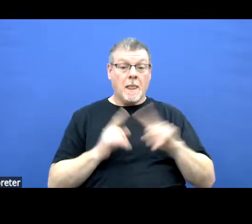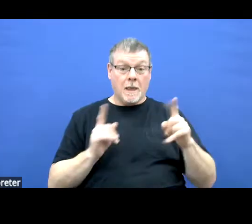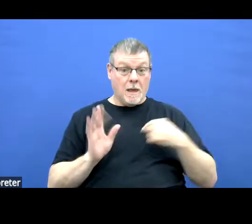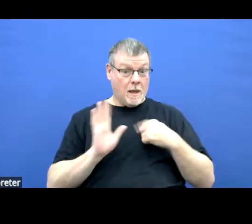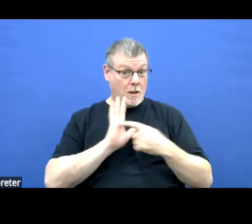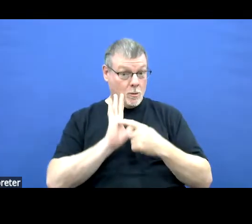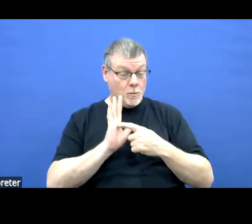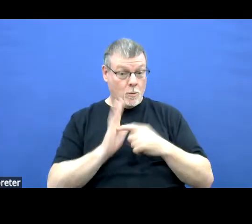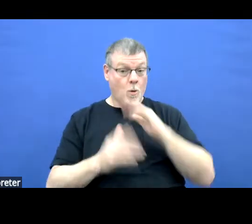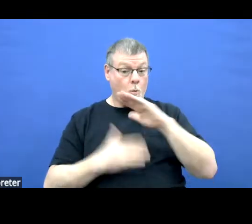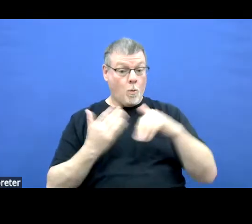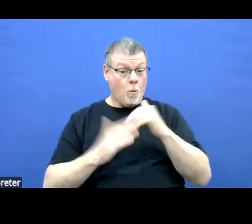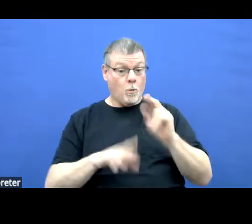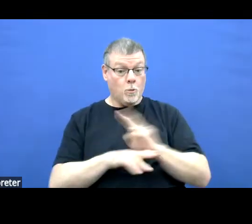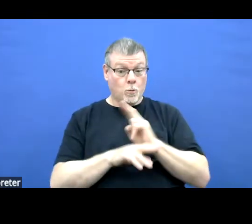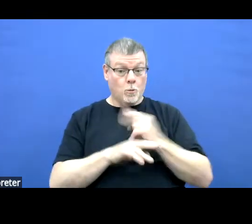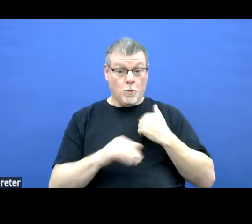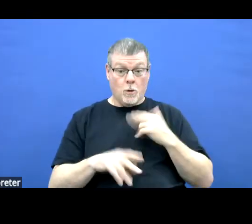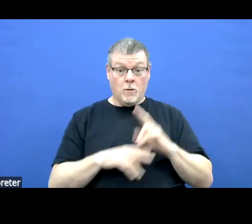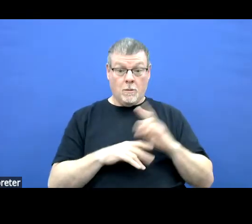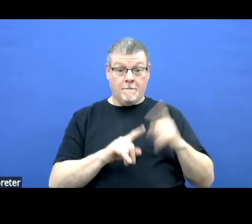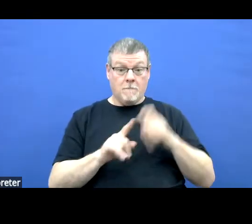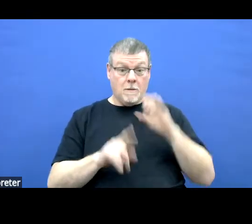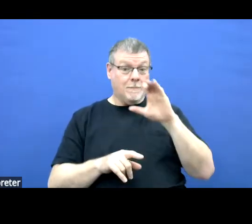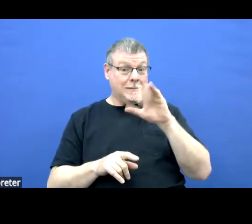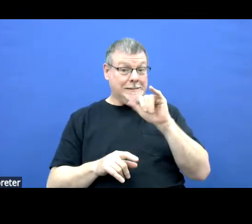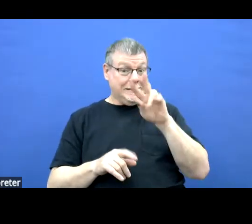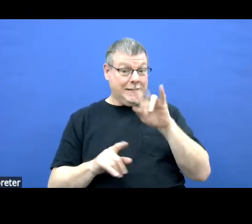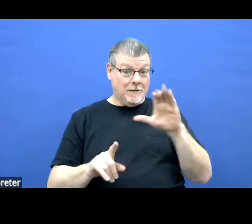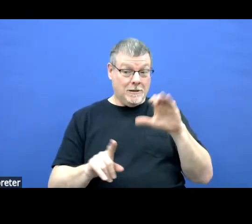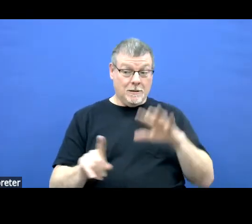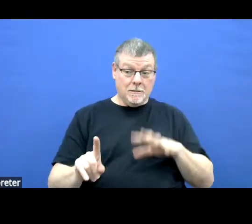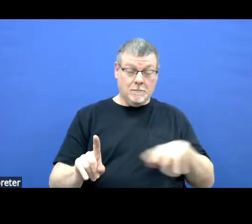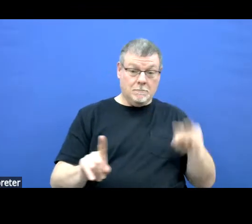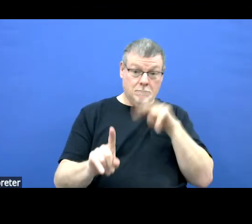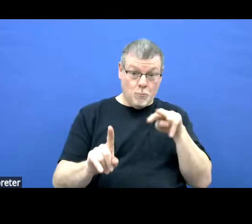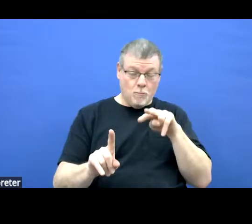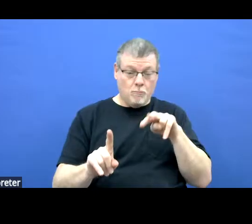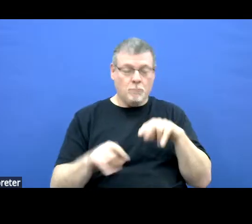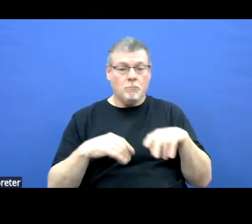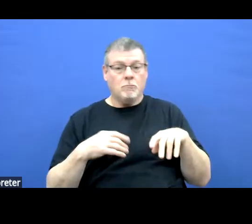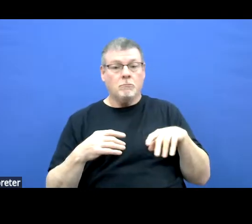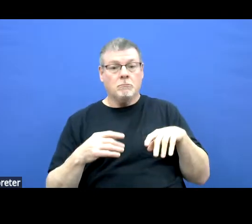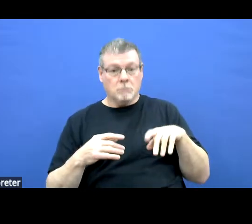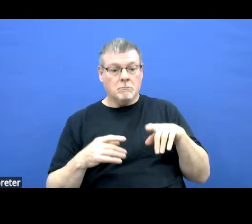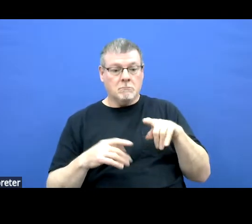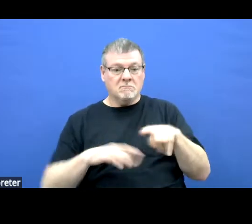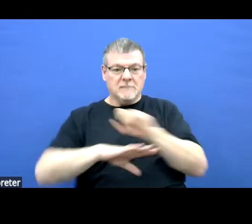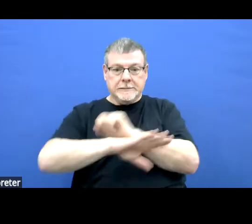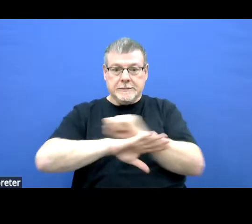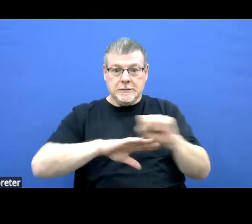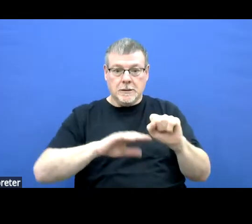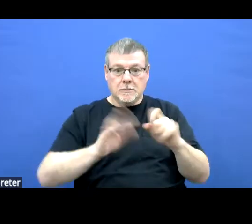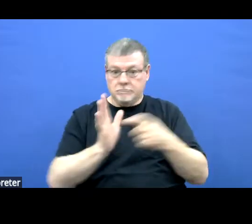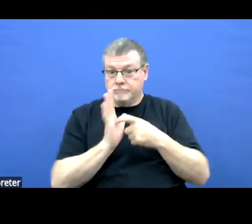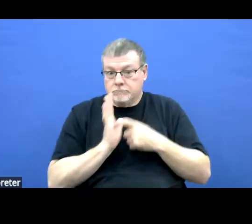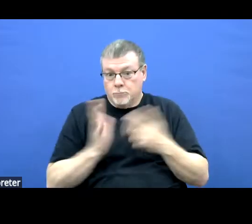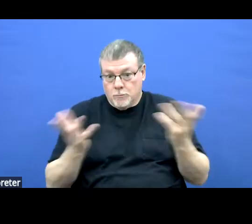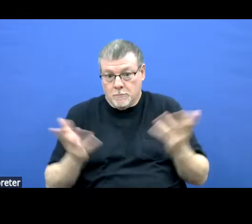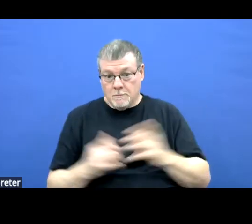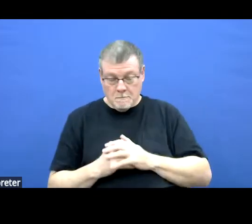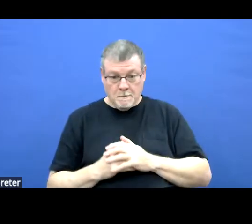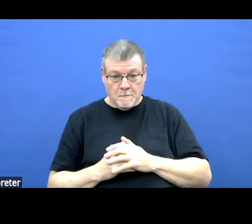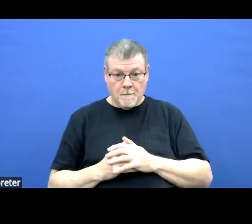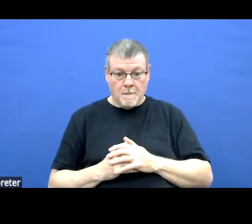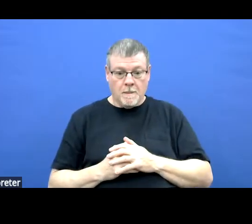pointed out, all the uses that we want to use it from a civic space standpoint, a stage is a bonus, right? It's